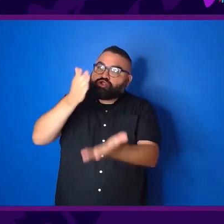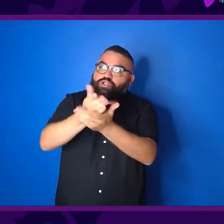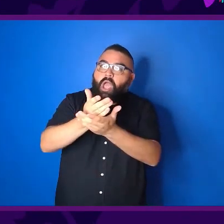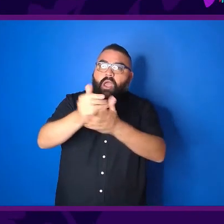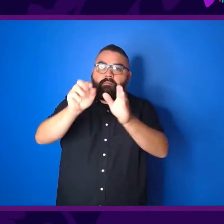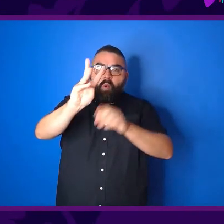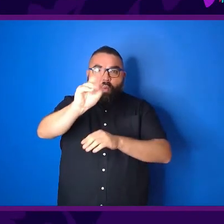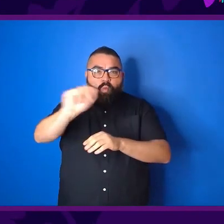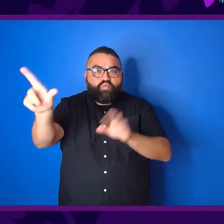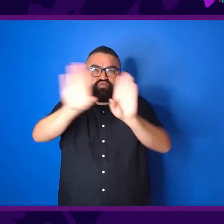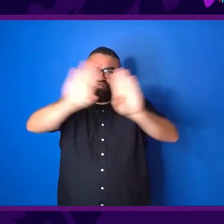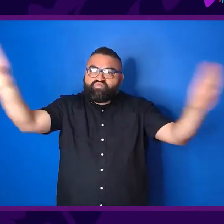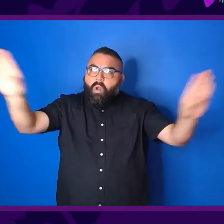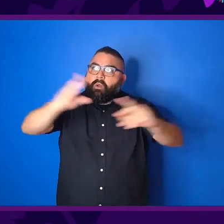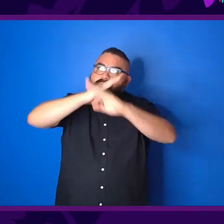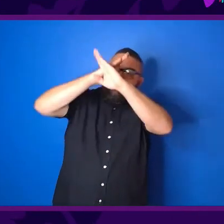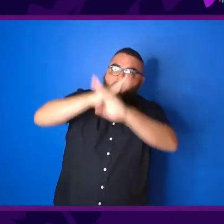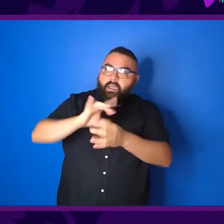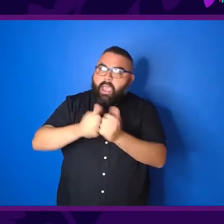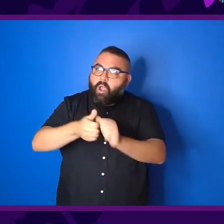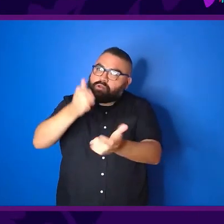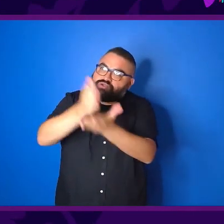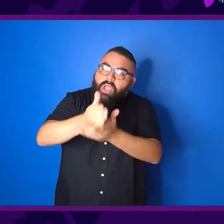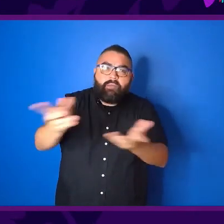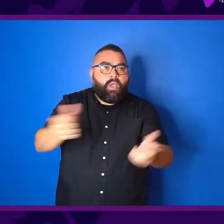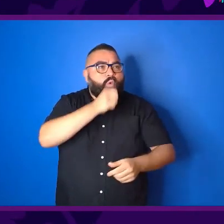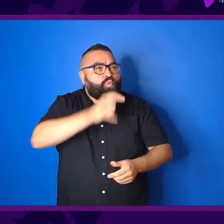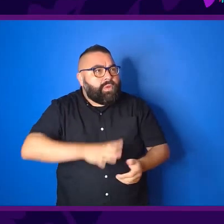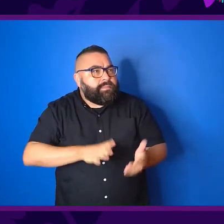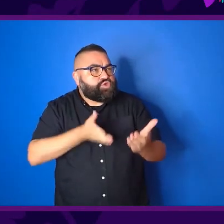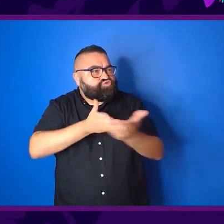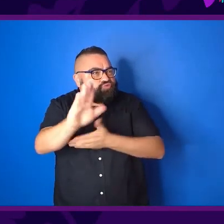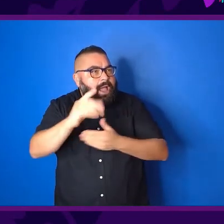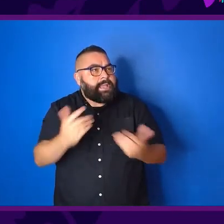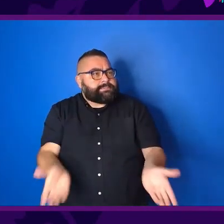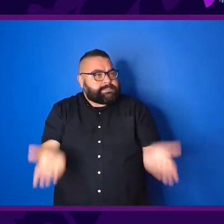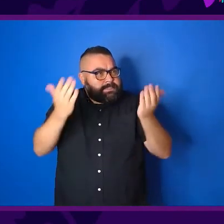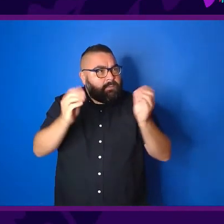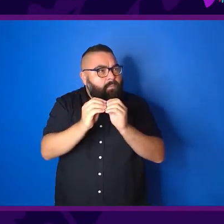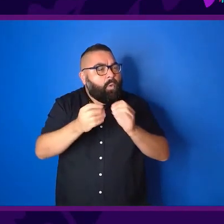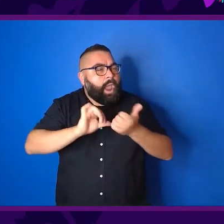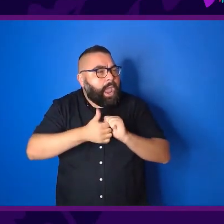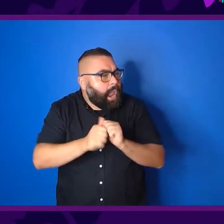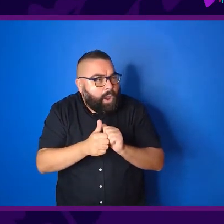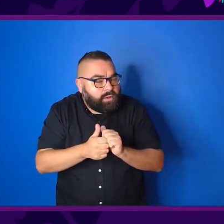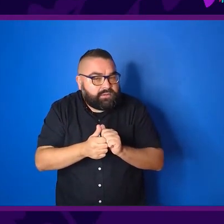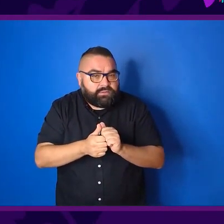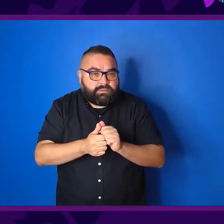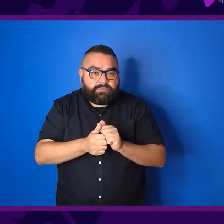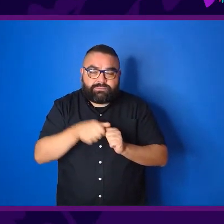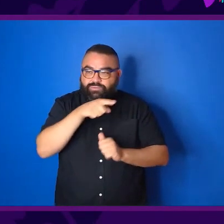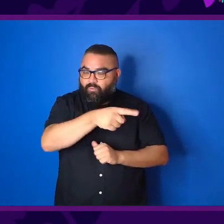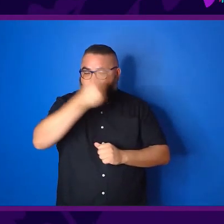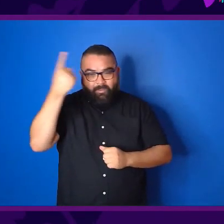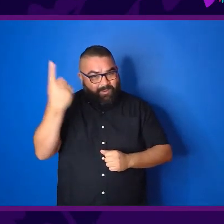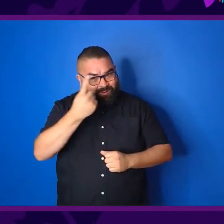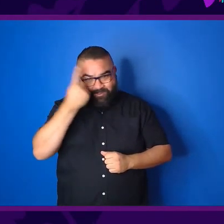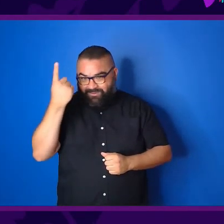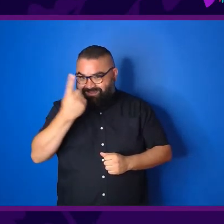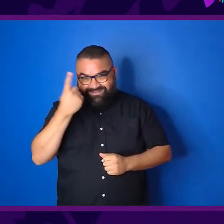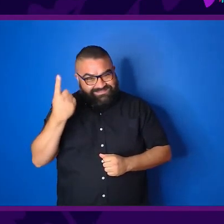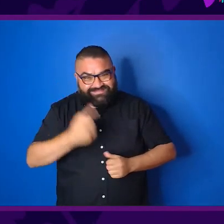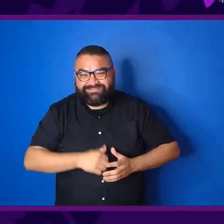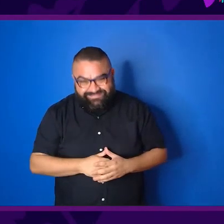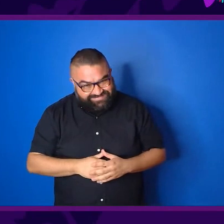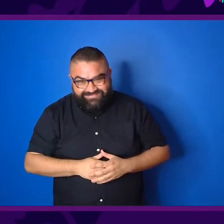going to do next on women's rights? And never, playing to the victories in